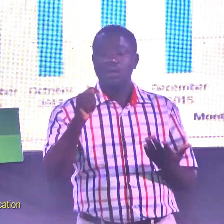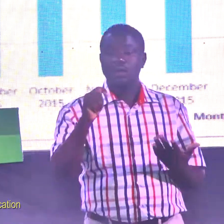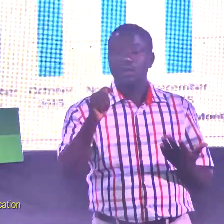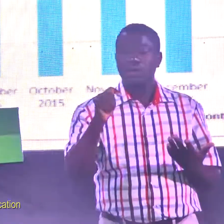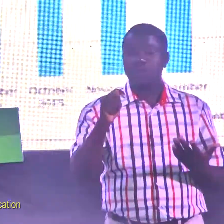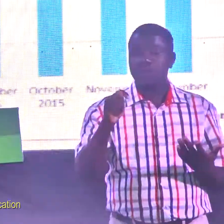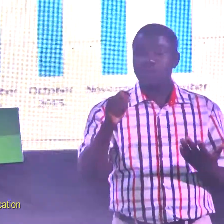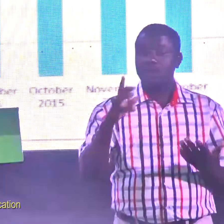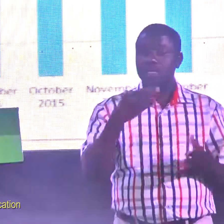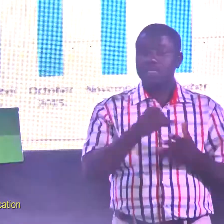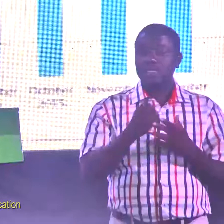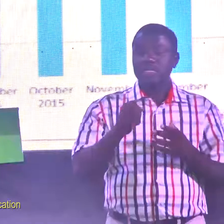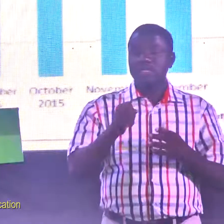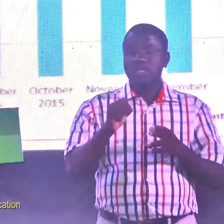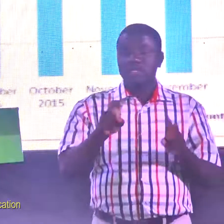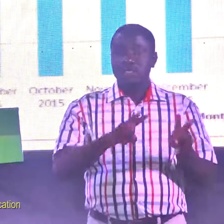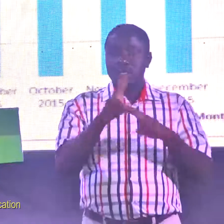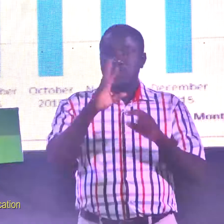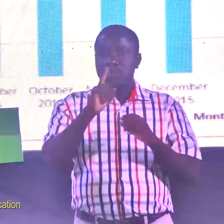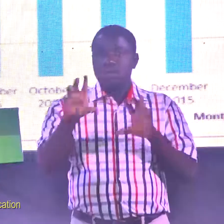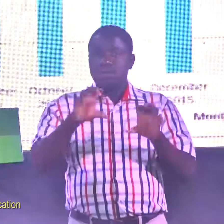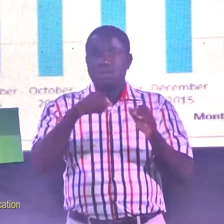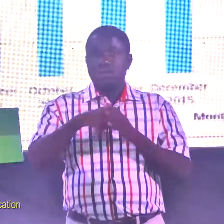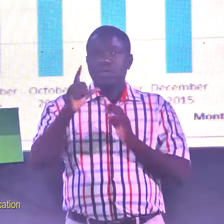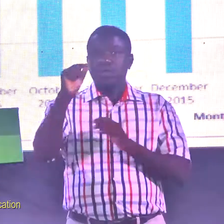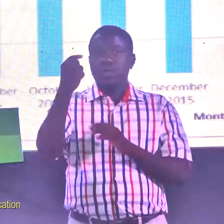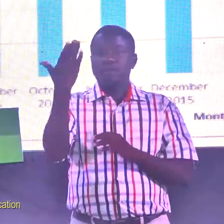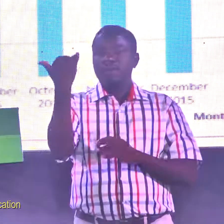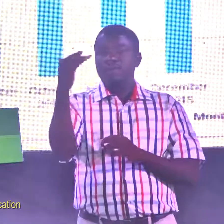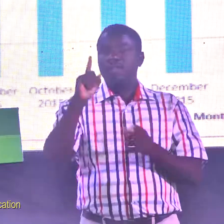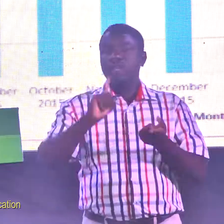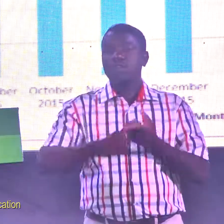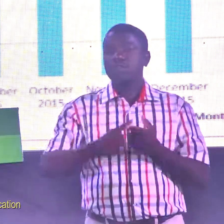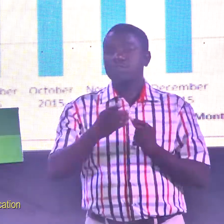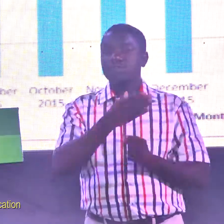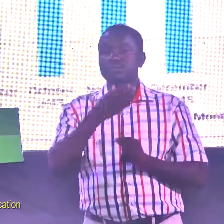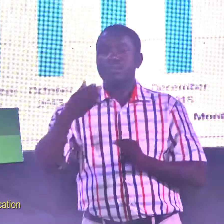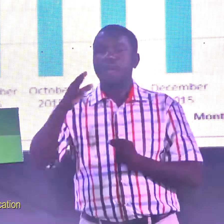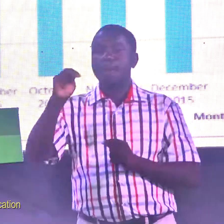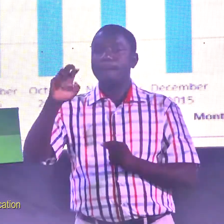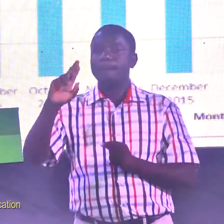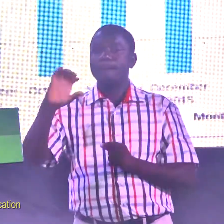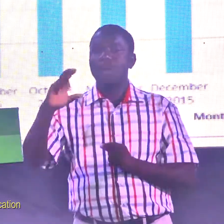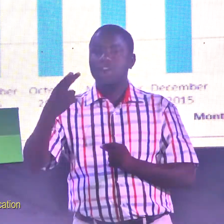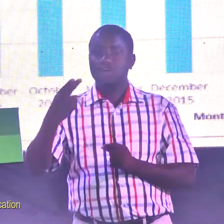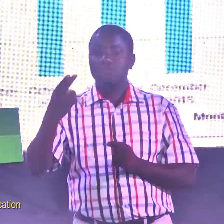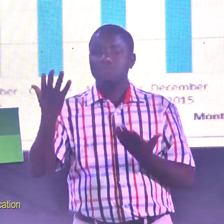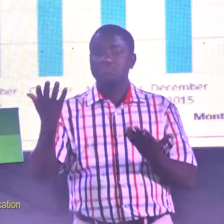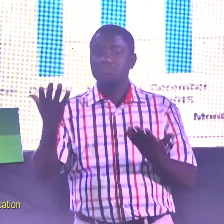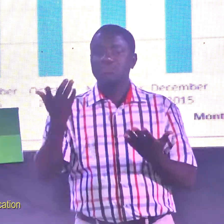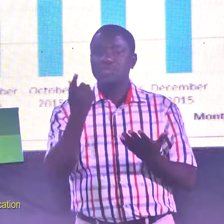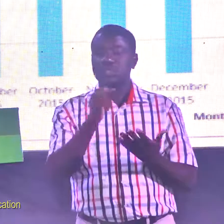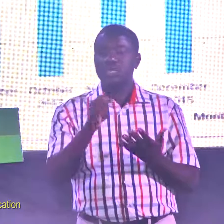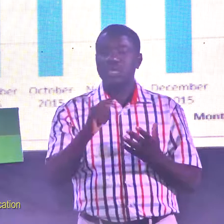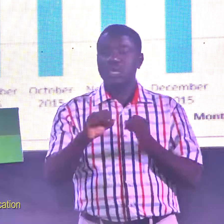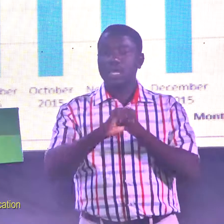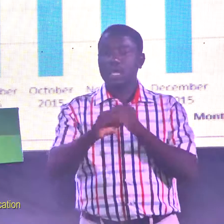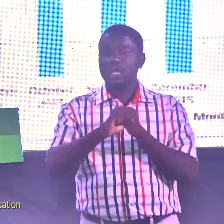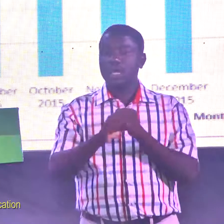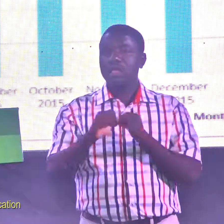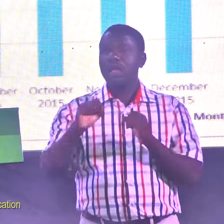exercise was conducted from September 2015 to March of 2016. The mobile campaign happened from